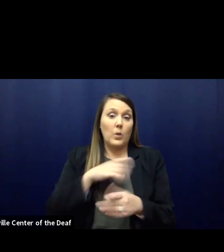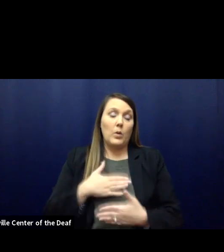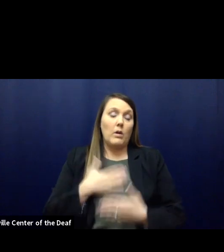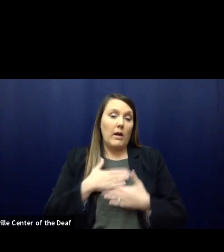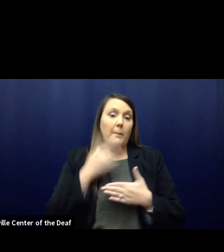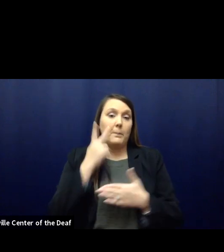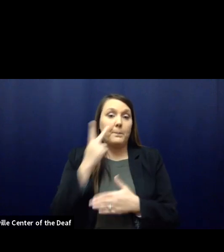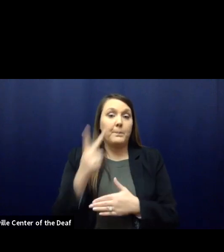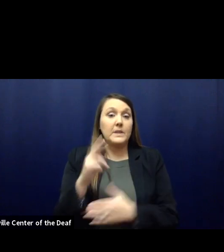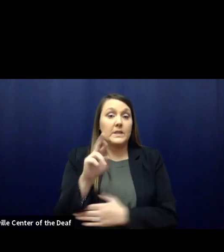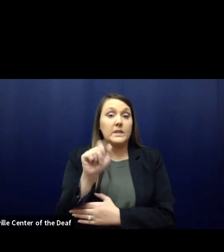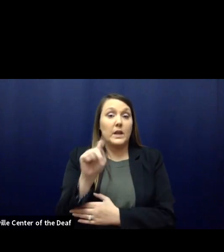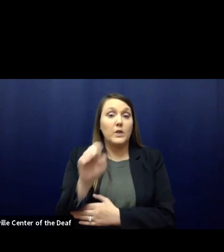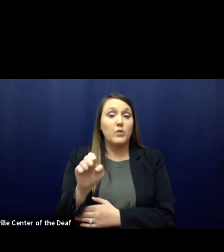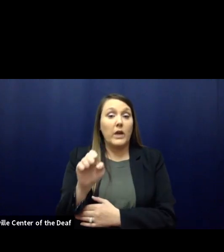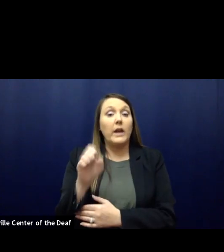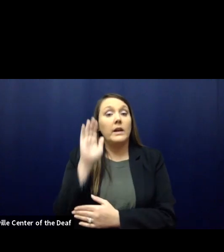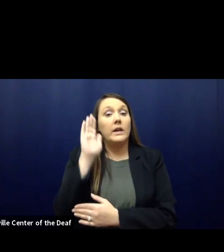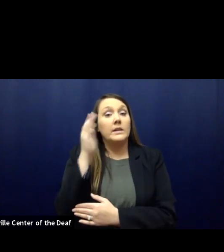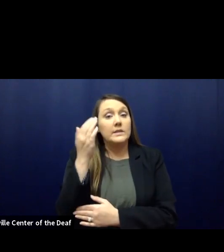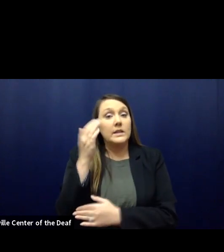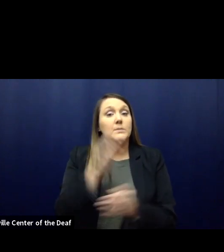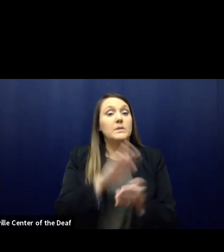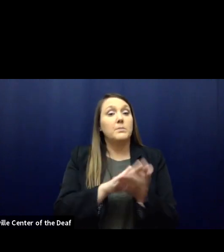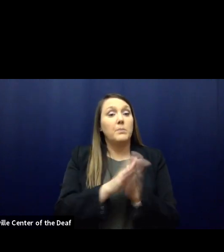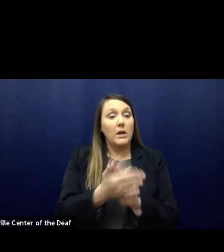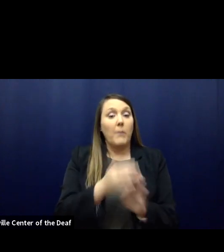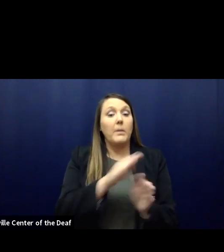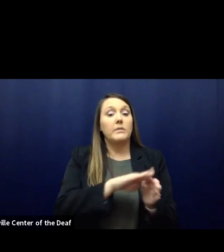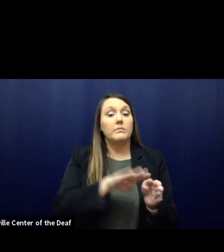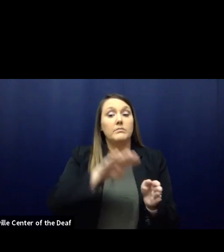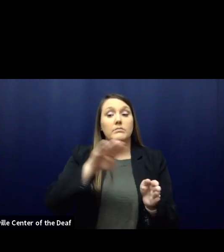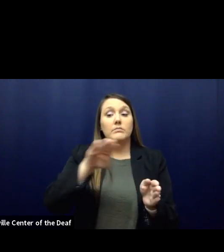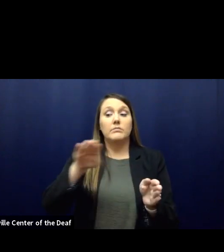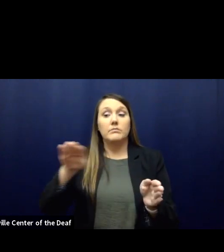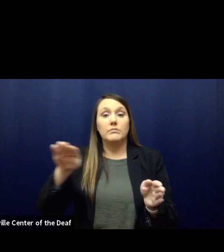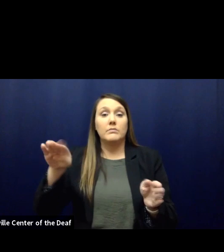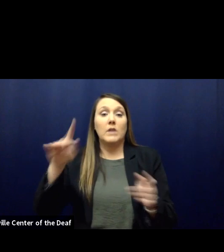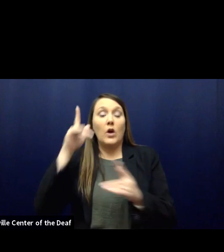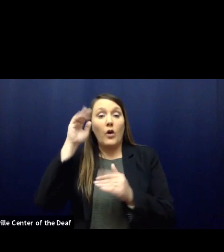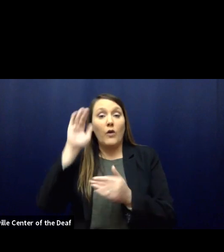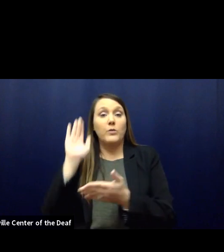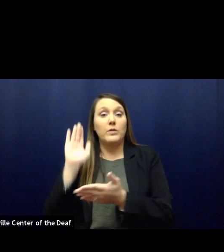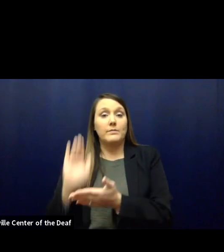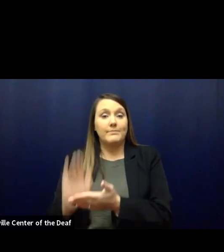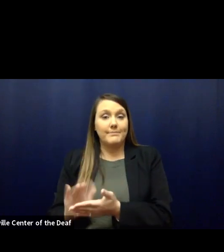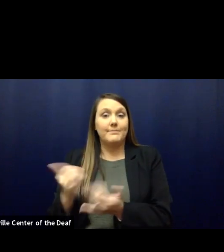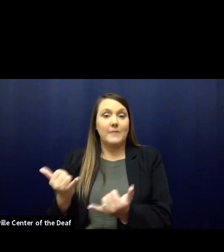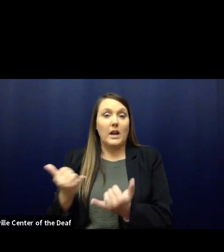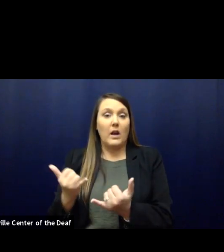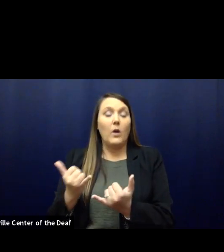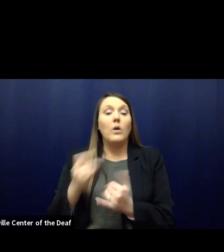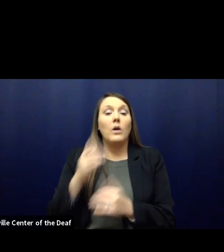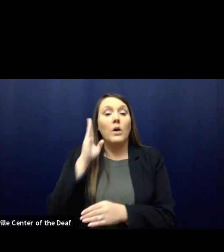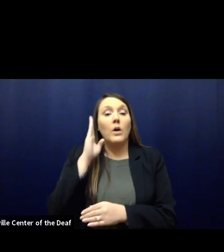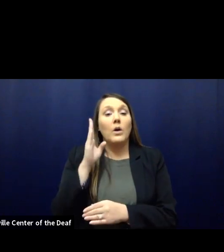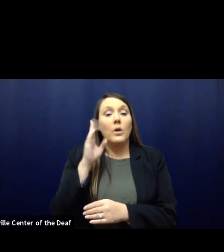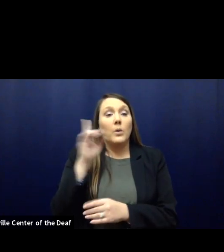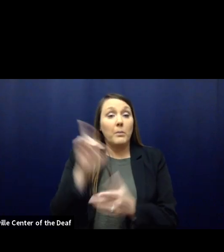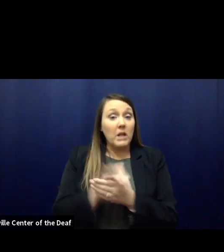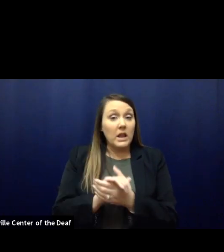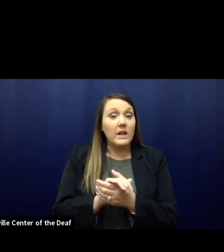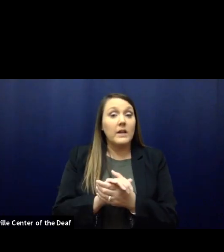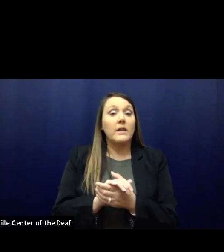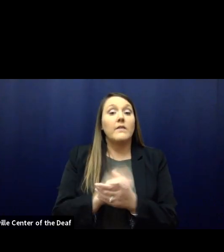that the rate seems to be stabilizing and hopefully on a downward trend at this time. And we do believe that the